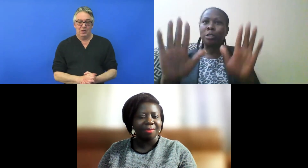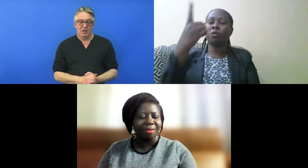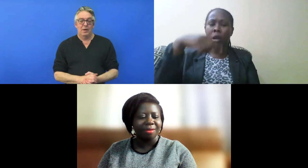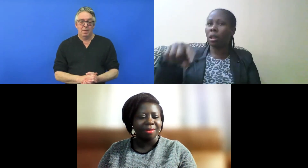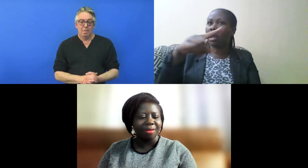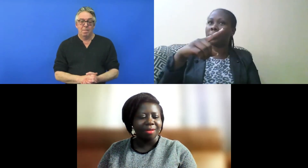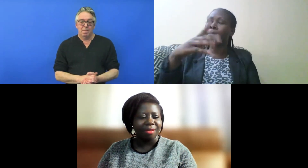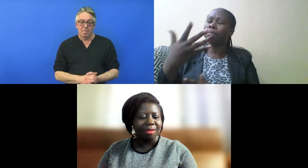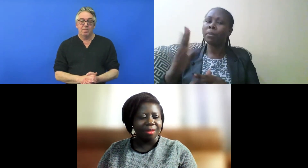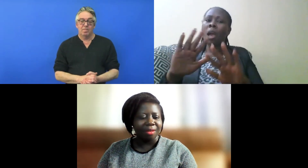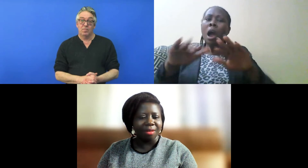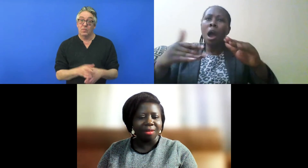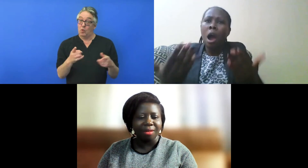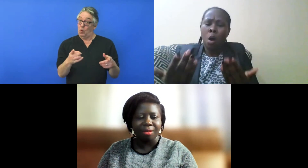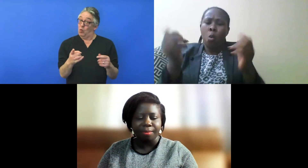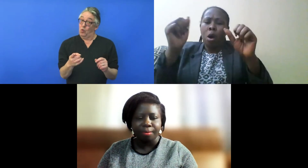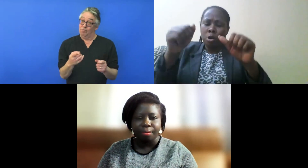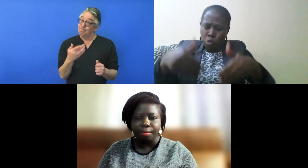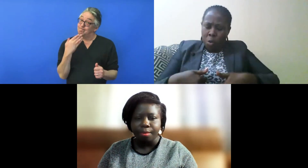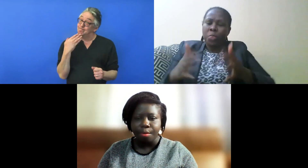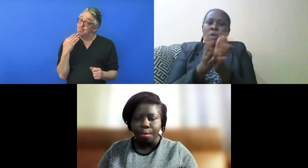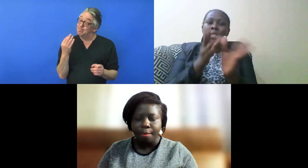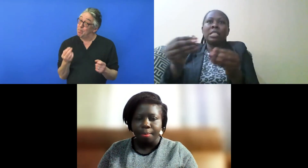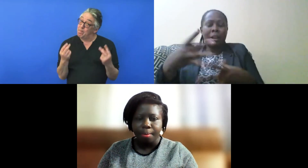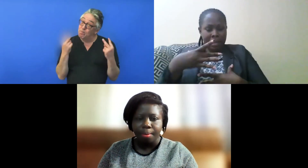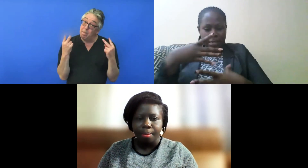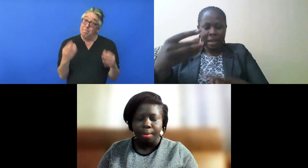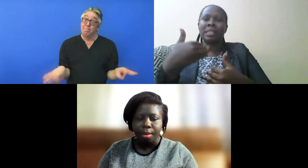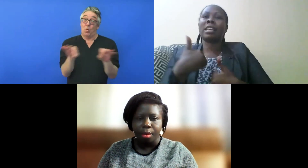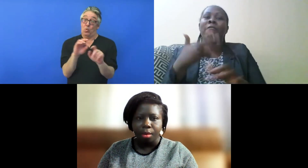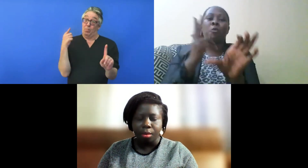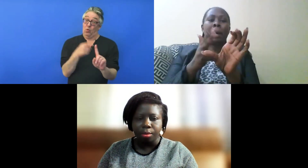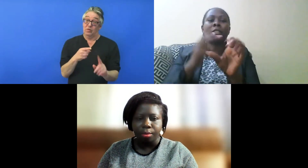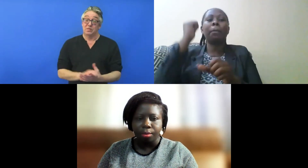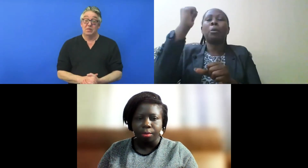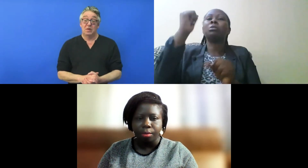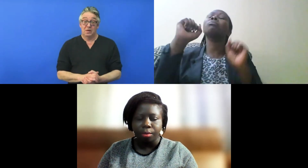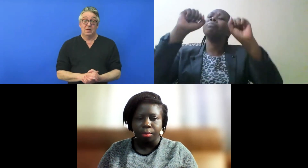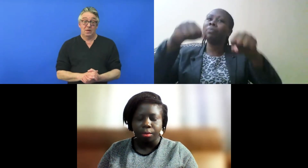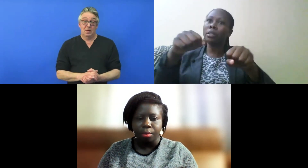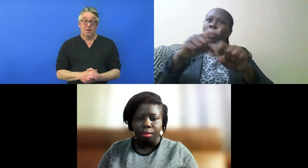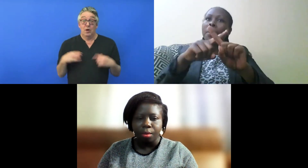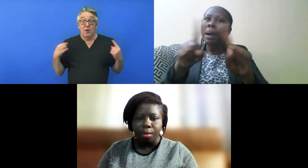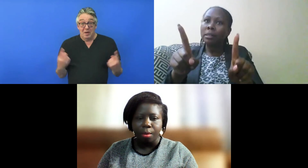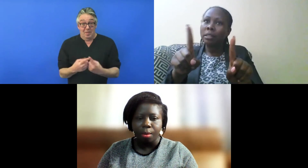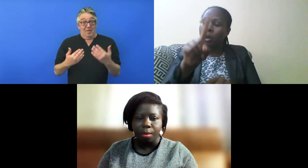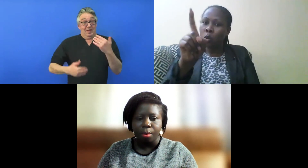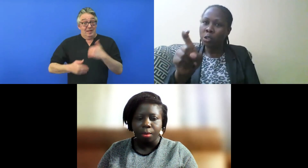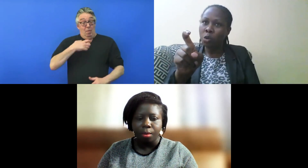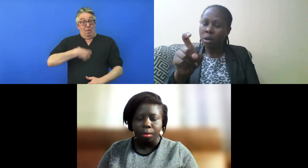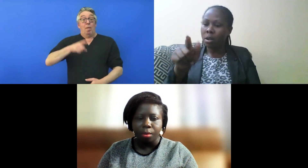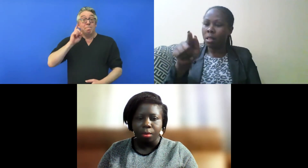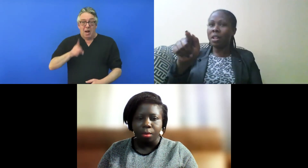That is a very important point for us. How youth with disability, we need to get the interest to